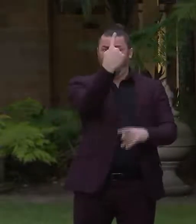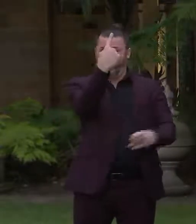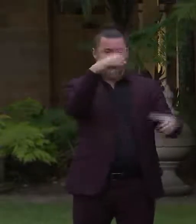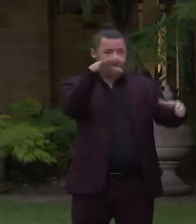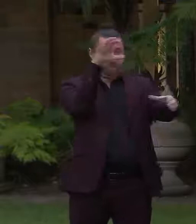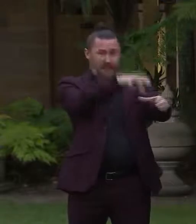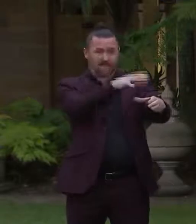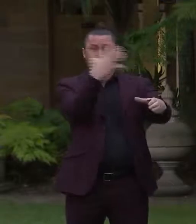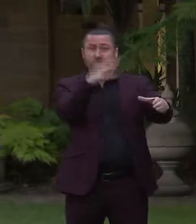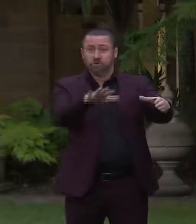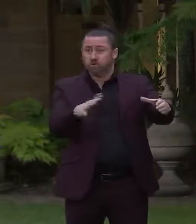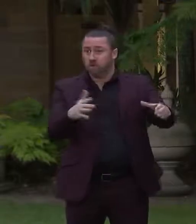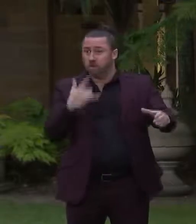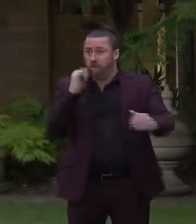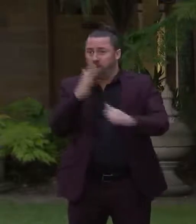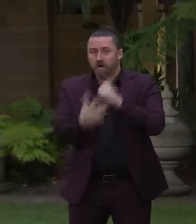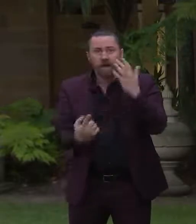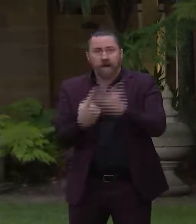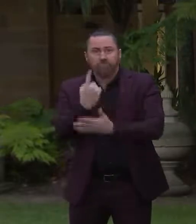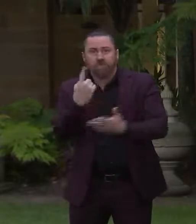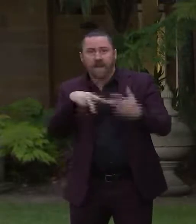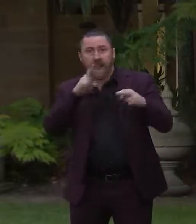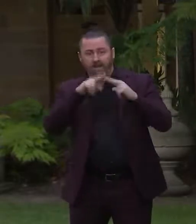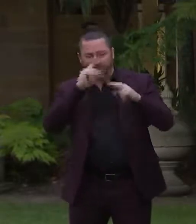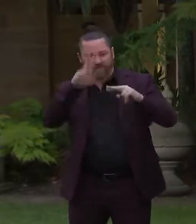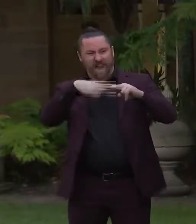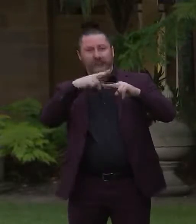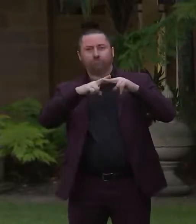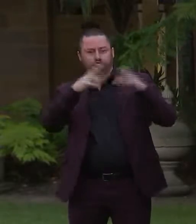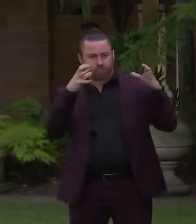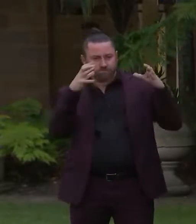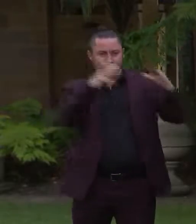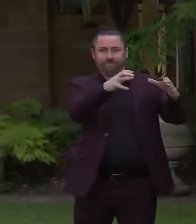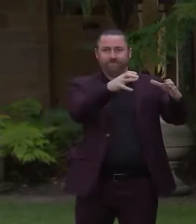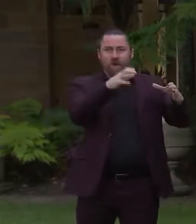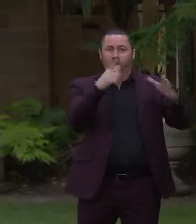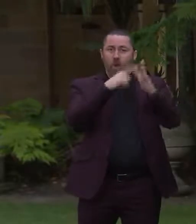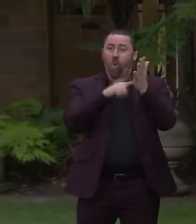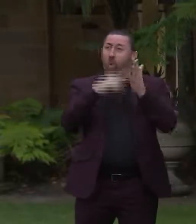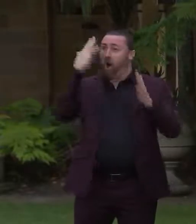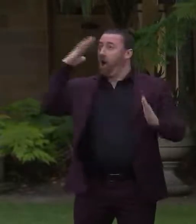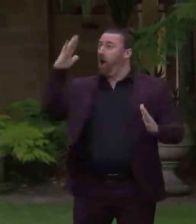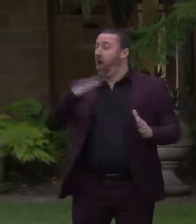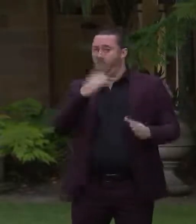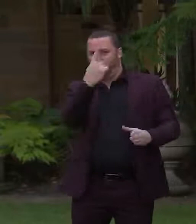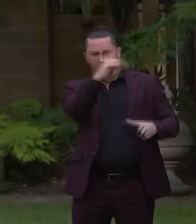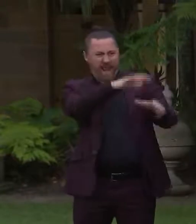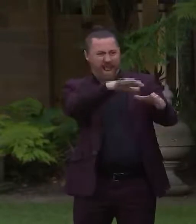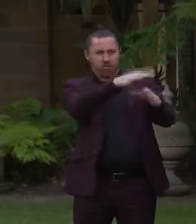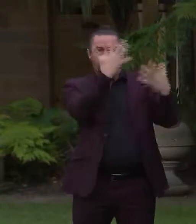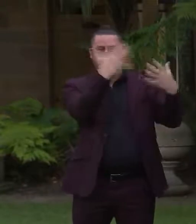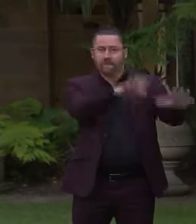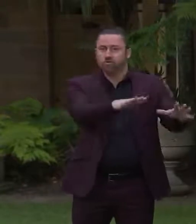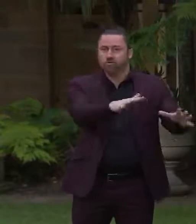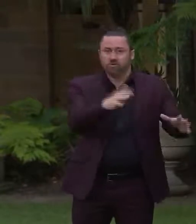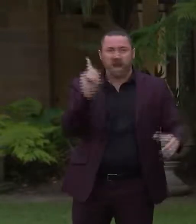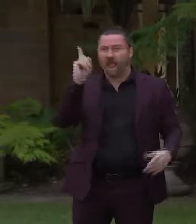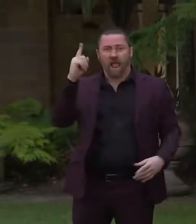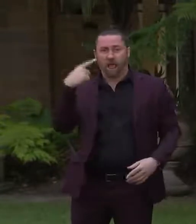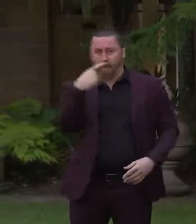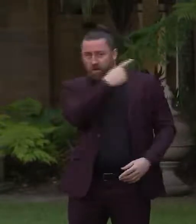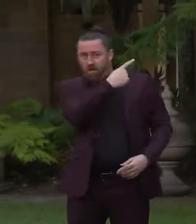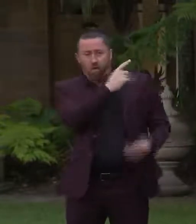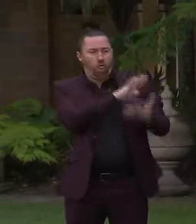had these two clusters and the need to lock Brisbane down. And so responsibility there has to